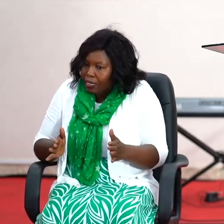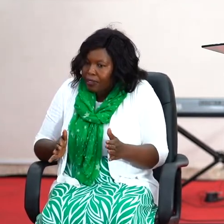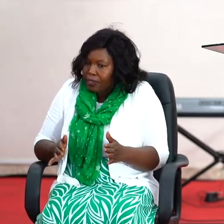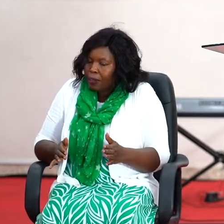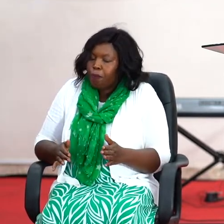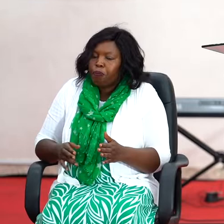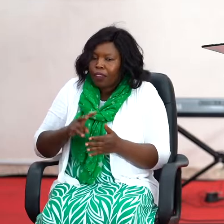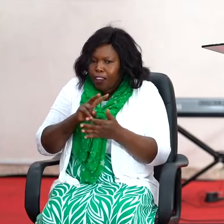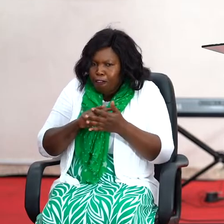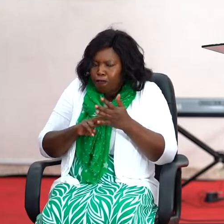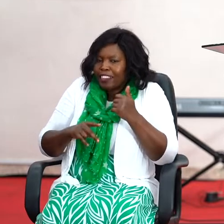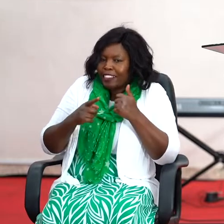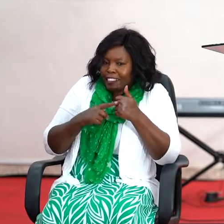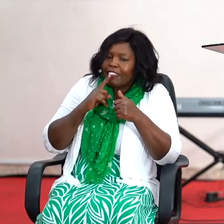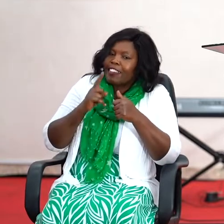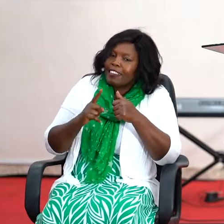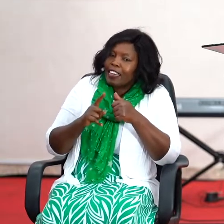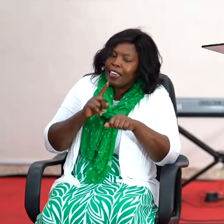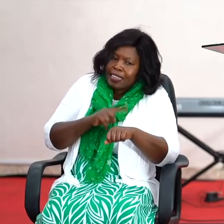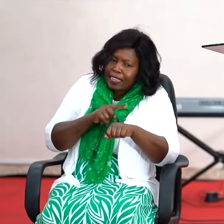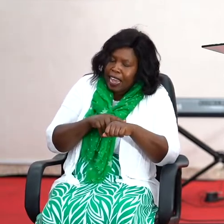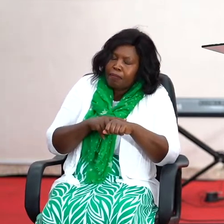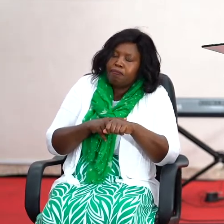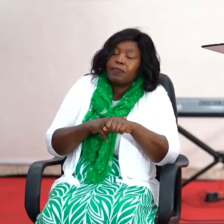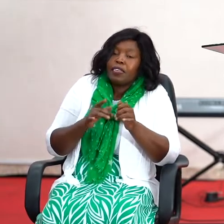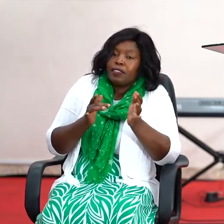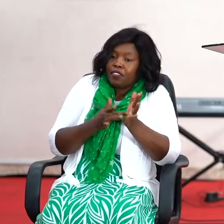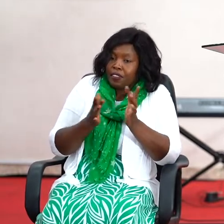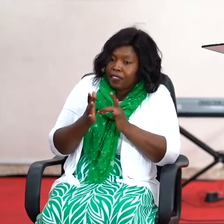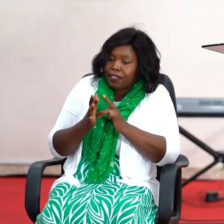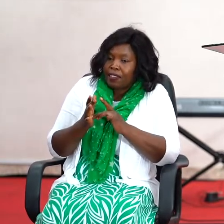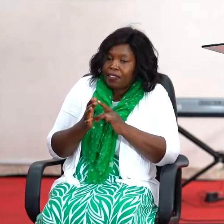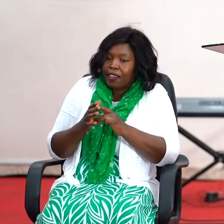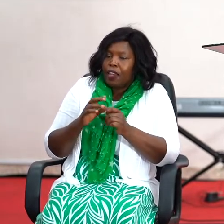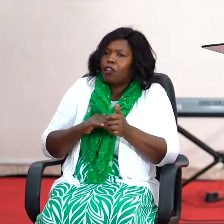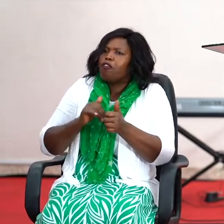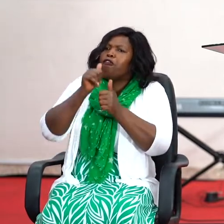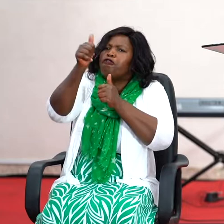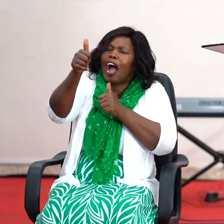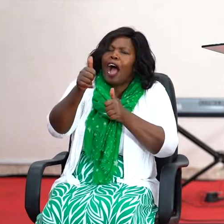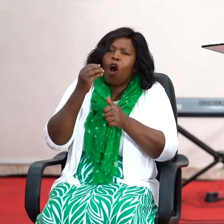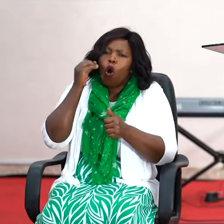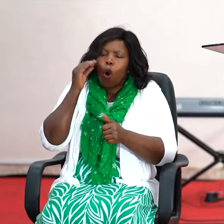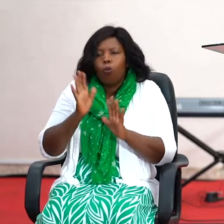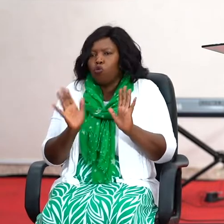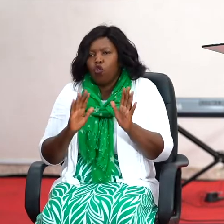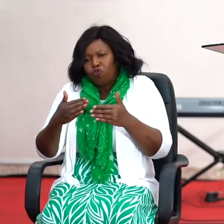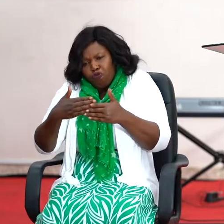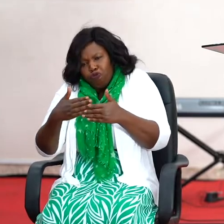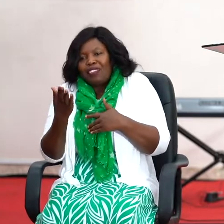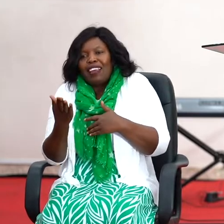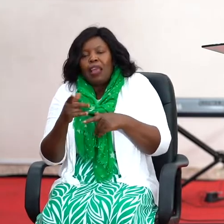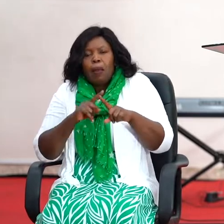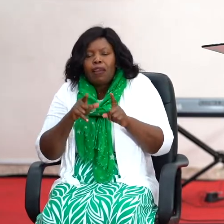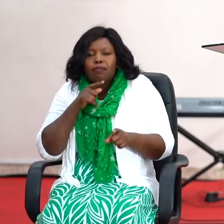verse 6 says that when Jesus was with these people, he was not far from the house. When this